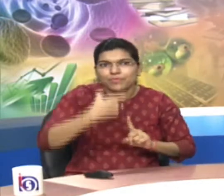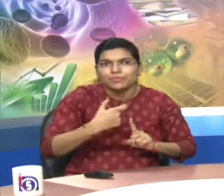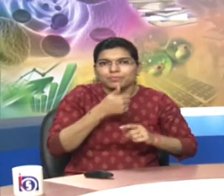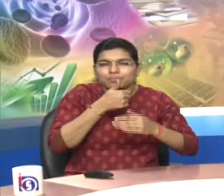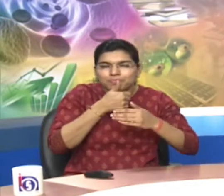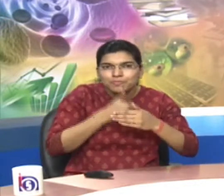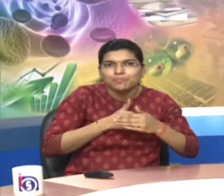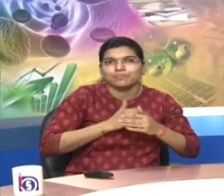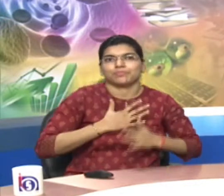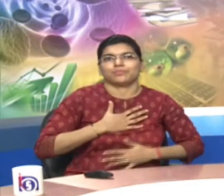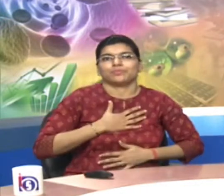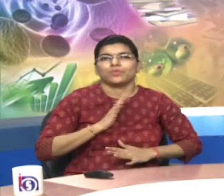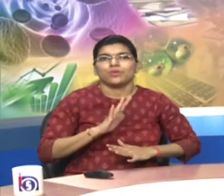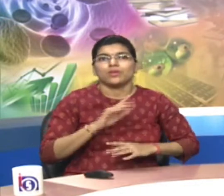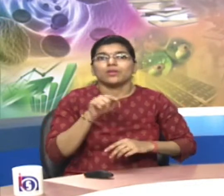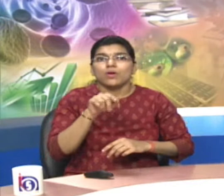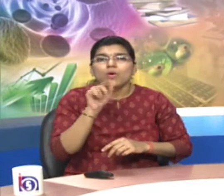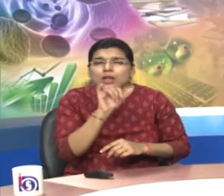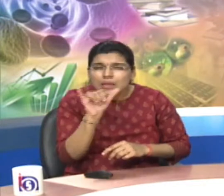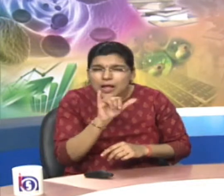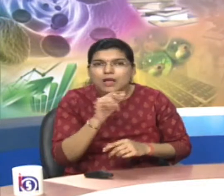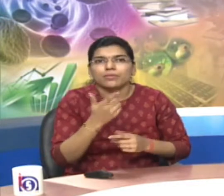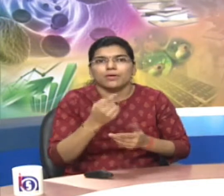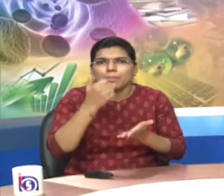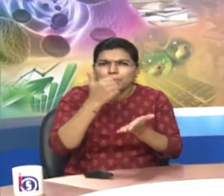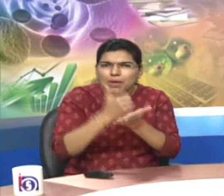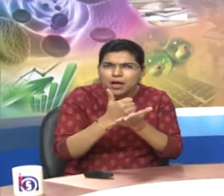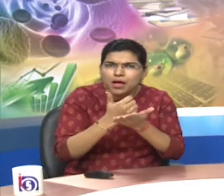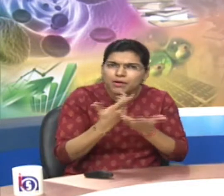useful for saving our personal information,